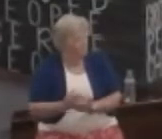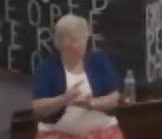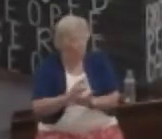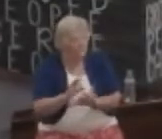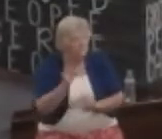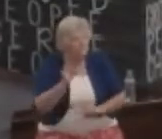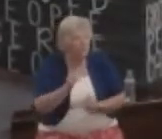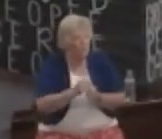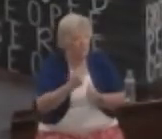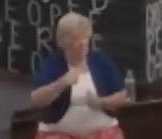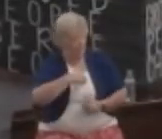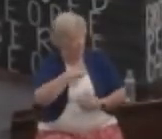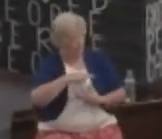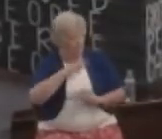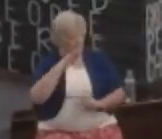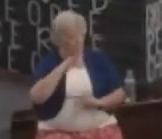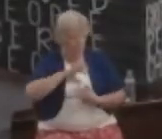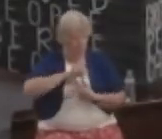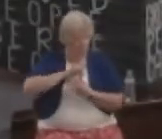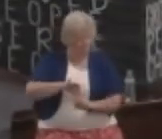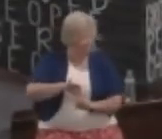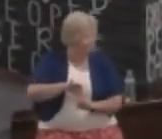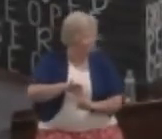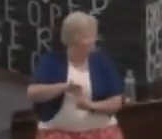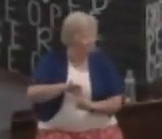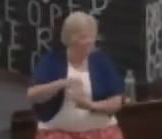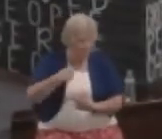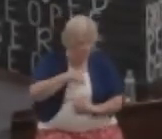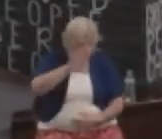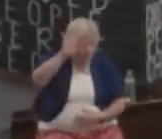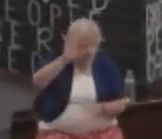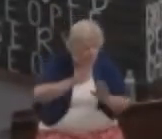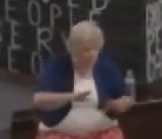are God's children. Now, if we